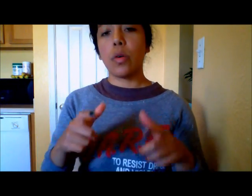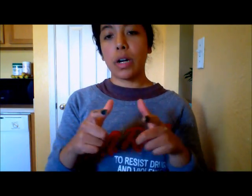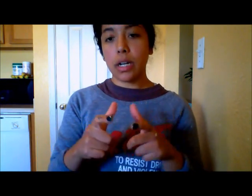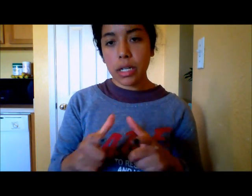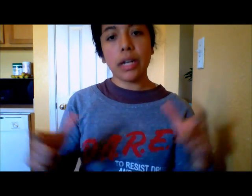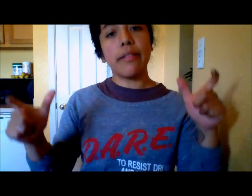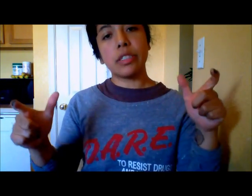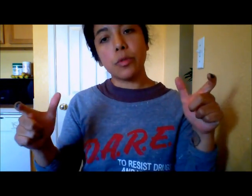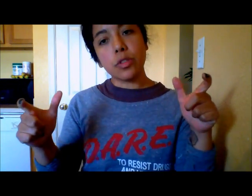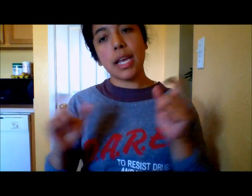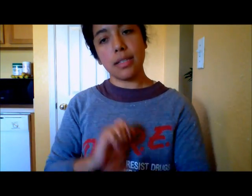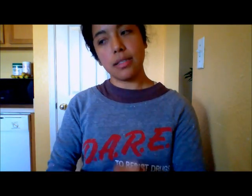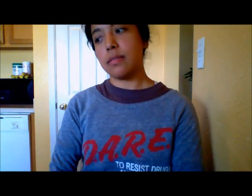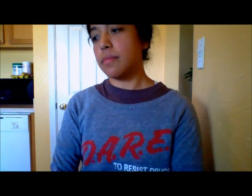or comfortable size.